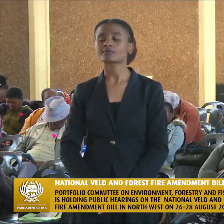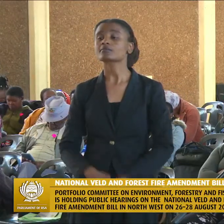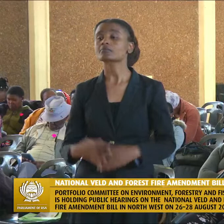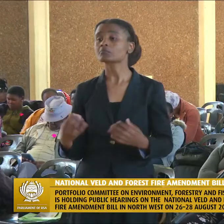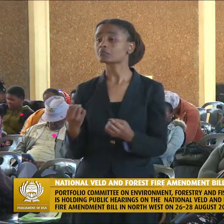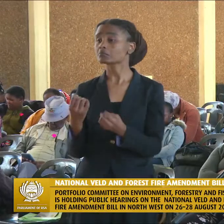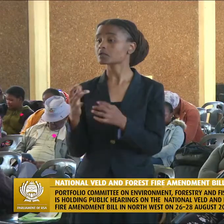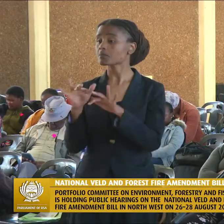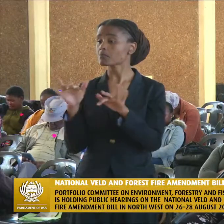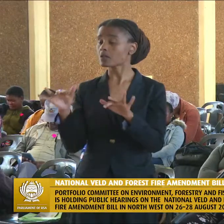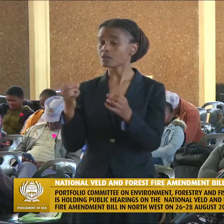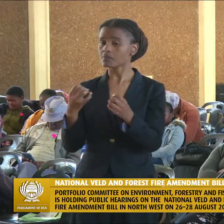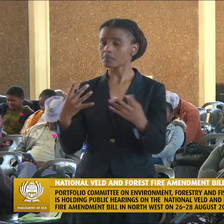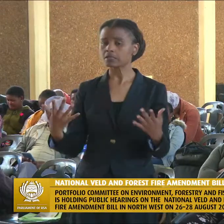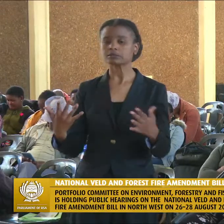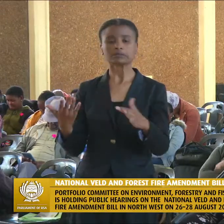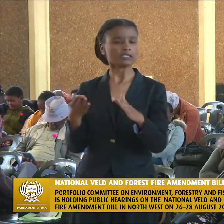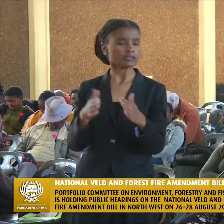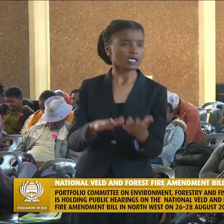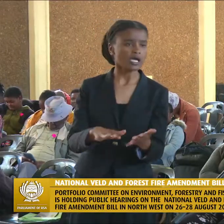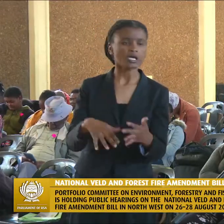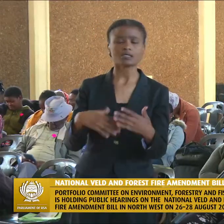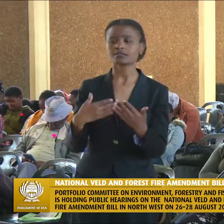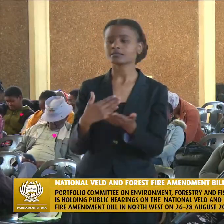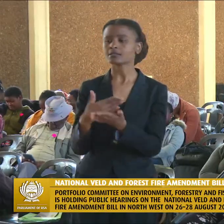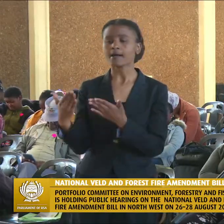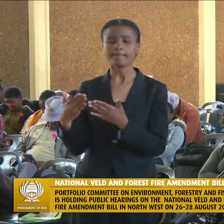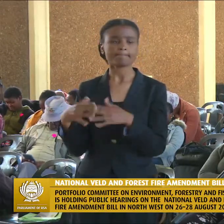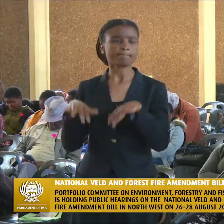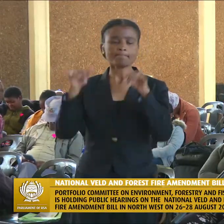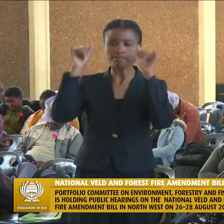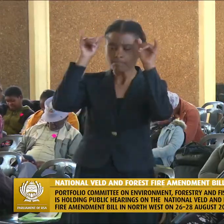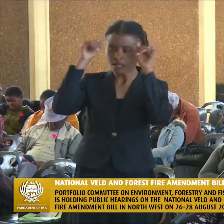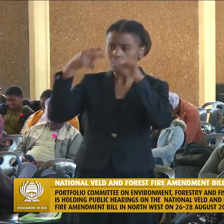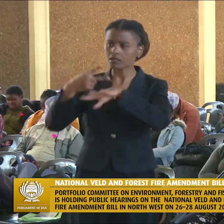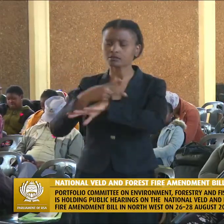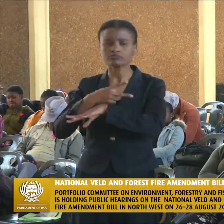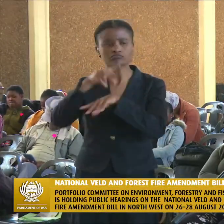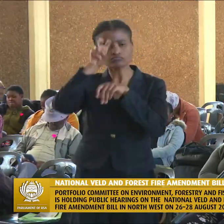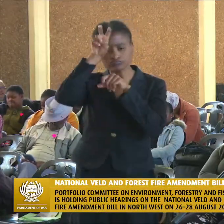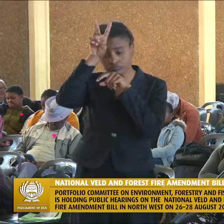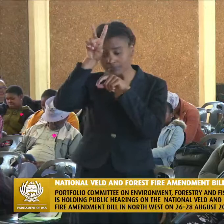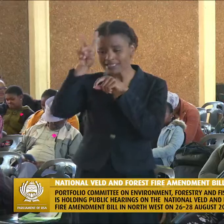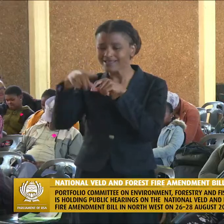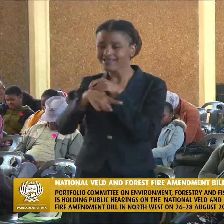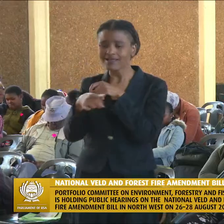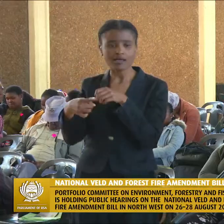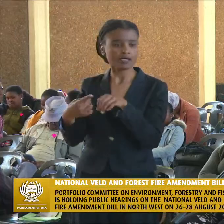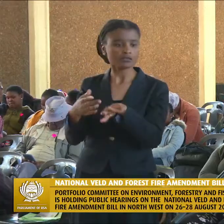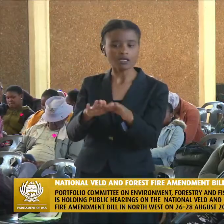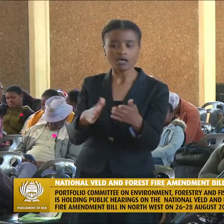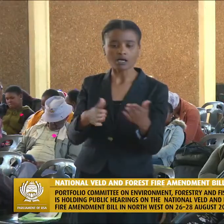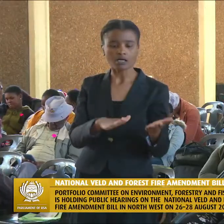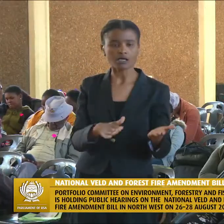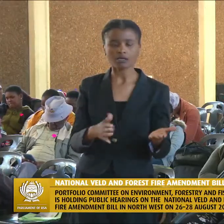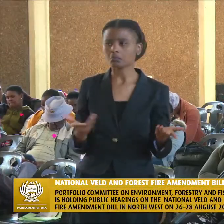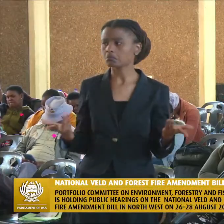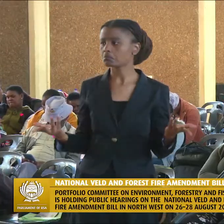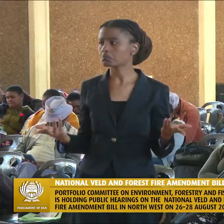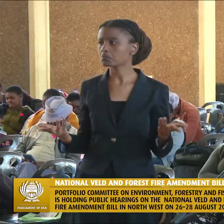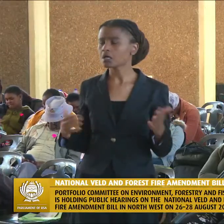some of them lost their livestock many people are dependent on on their livestock so imagine after the livestock has